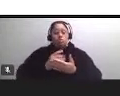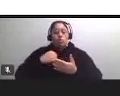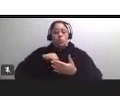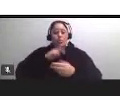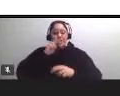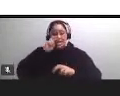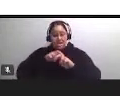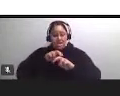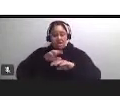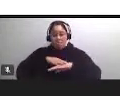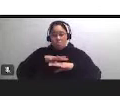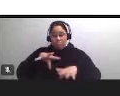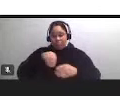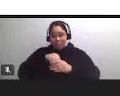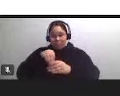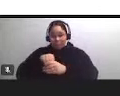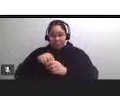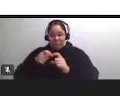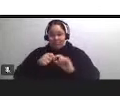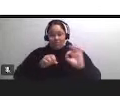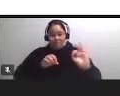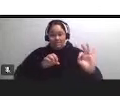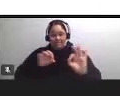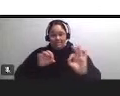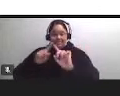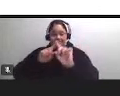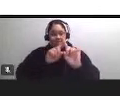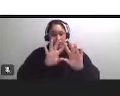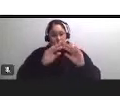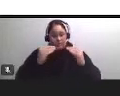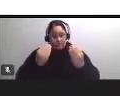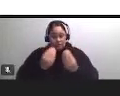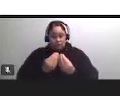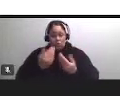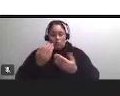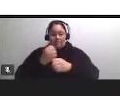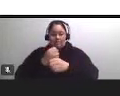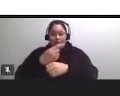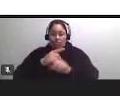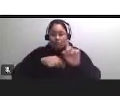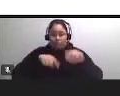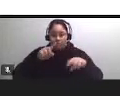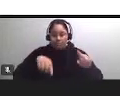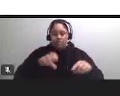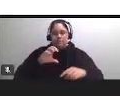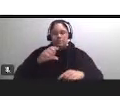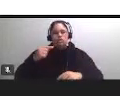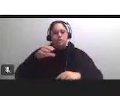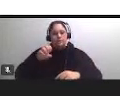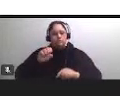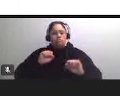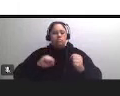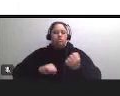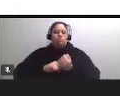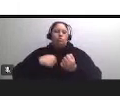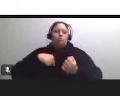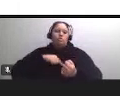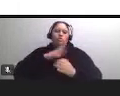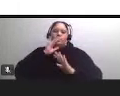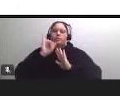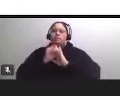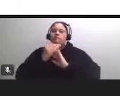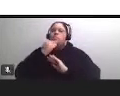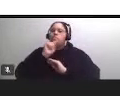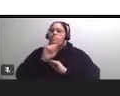require participation from those kinds of organizations or stakeholders, the CGE will assist in